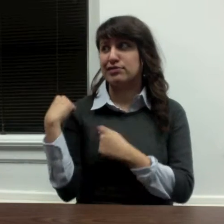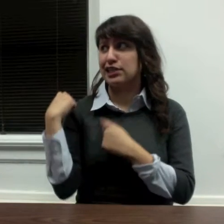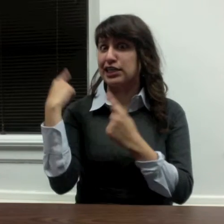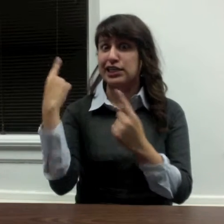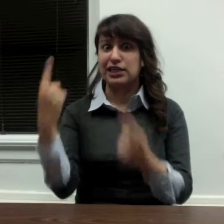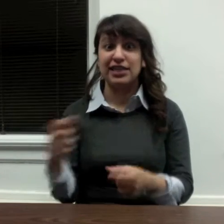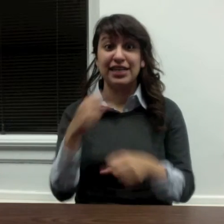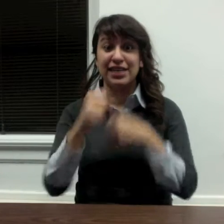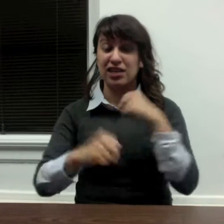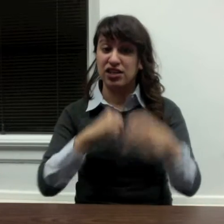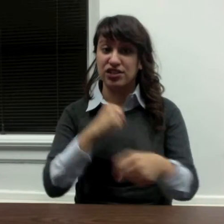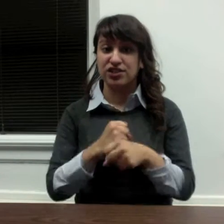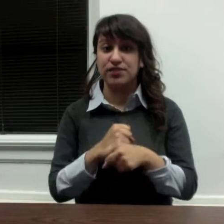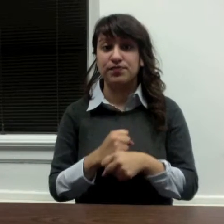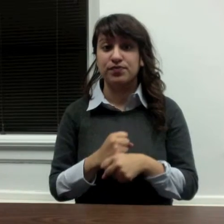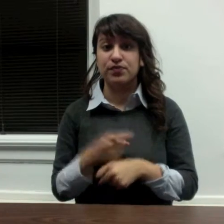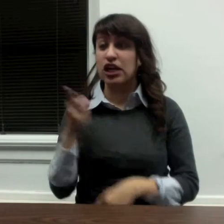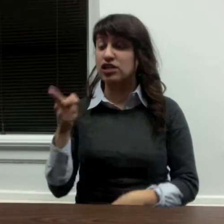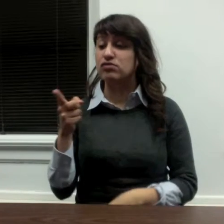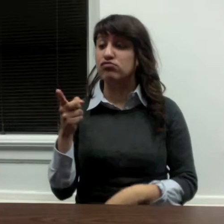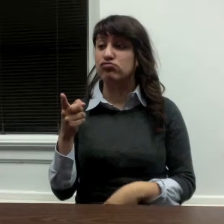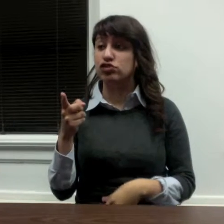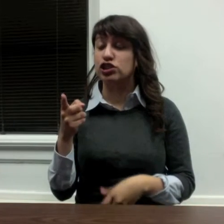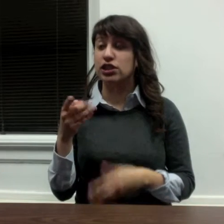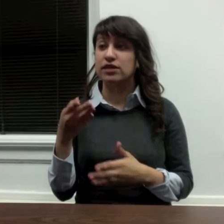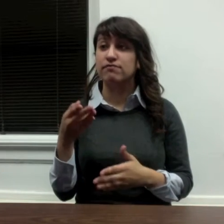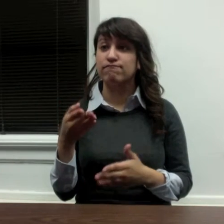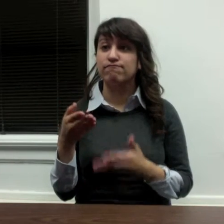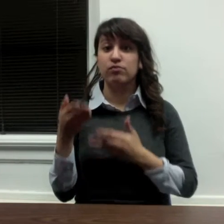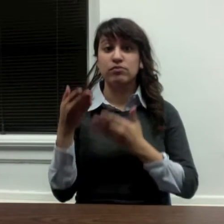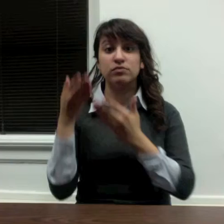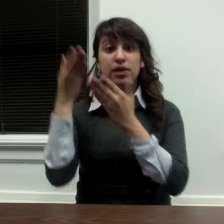And she submitted a proposal that